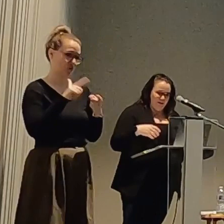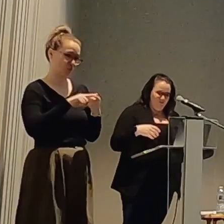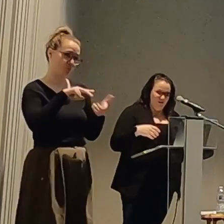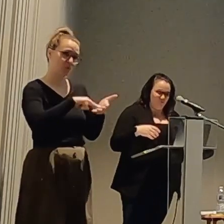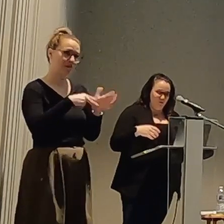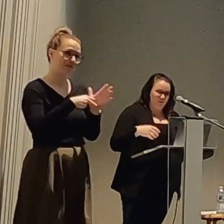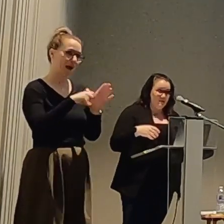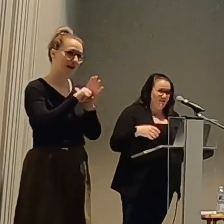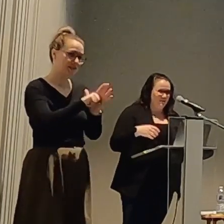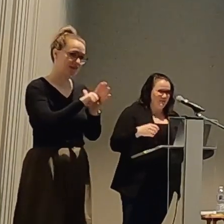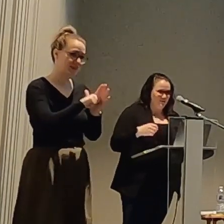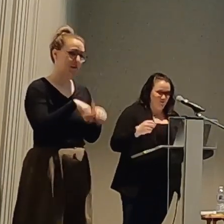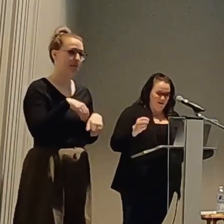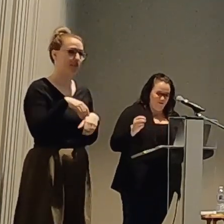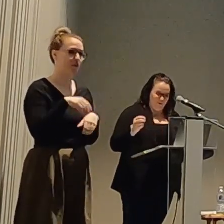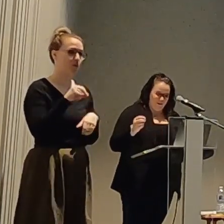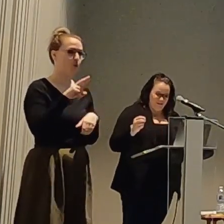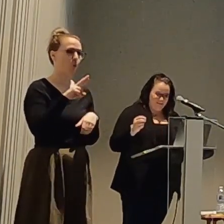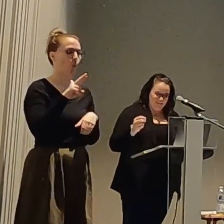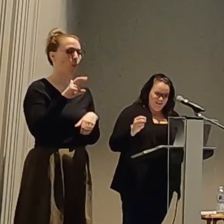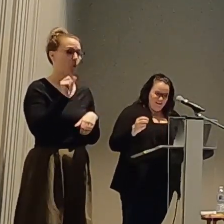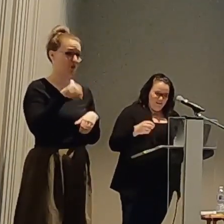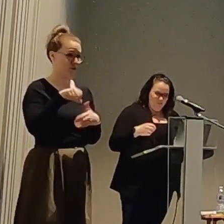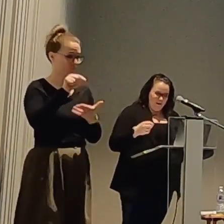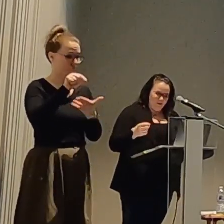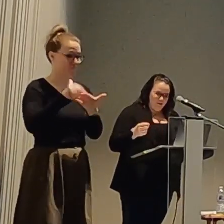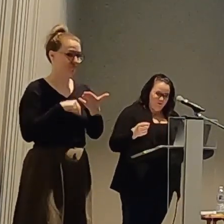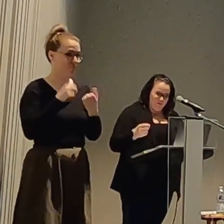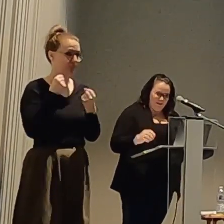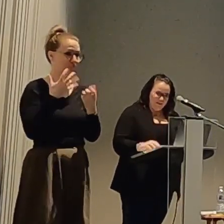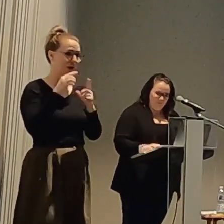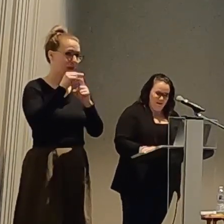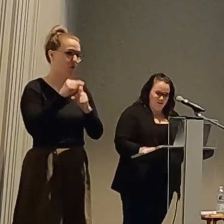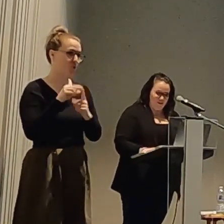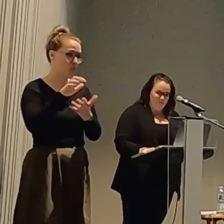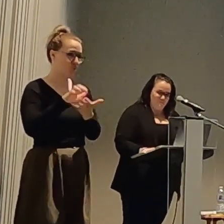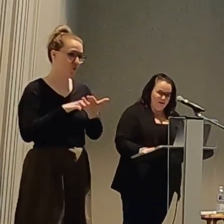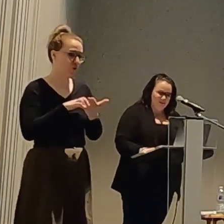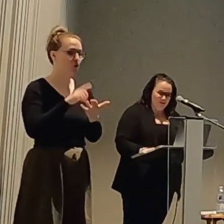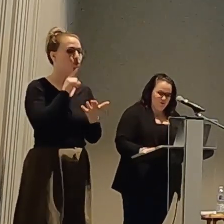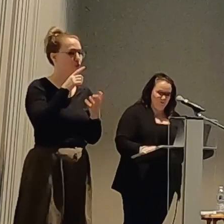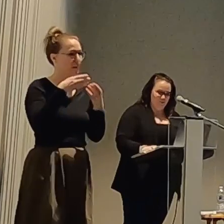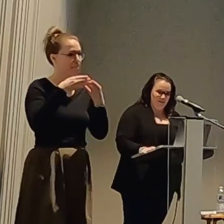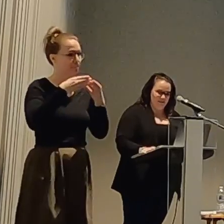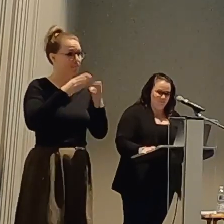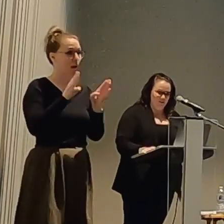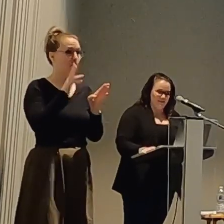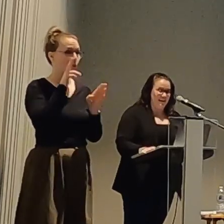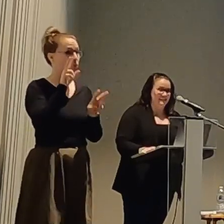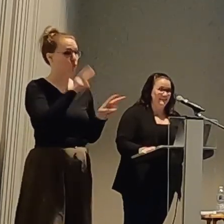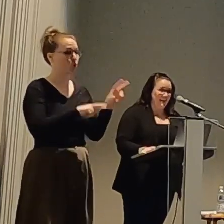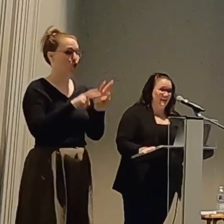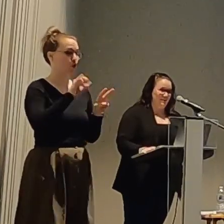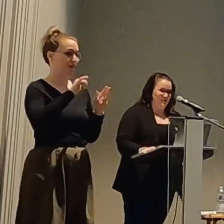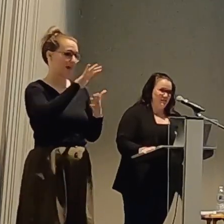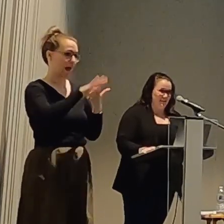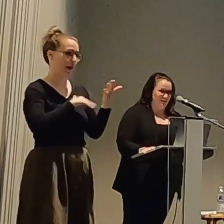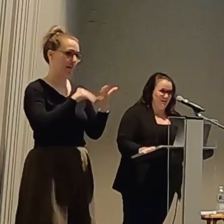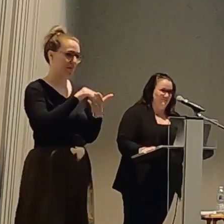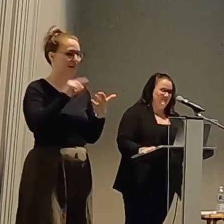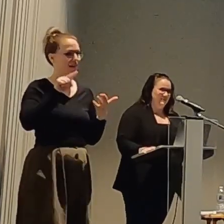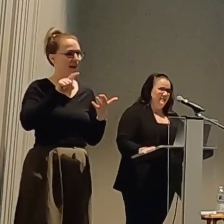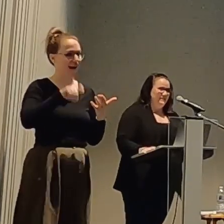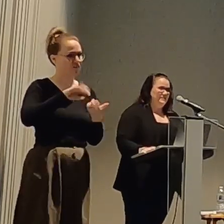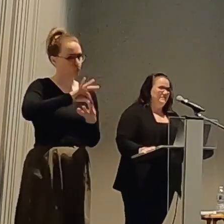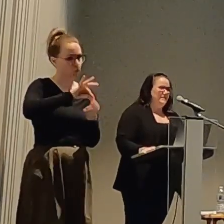be better if you wrote them out in so many words. The public who look at the picture must interpret the symbols as they